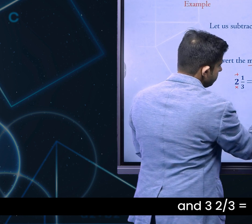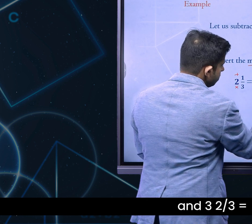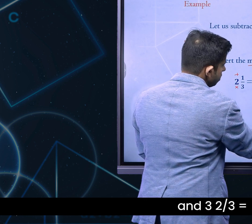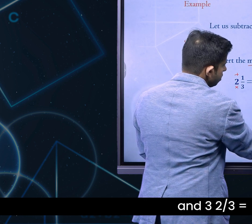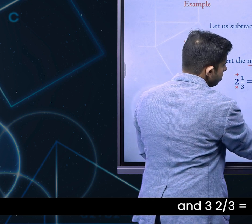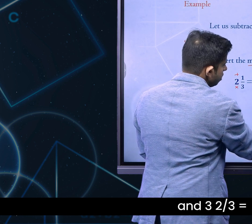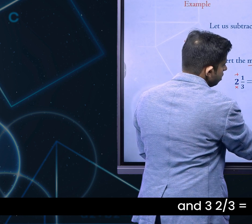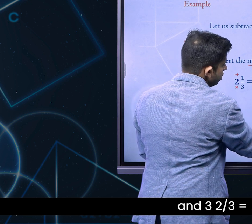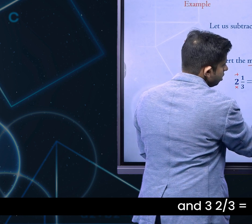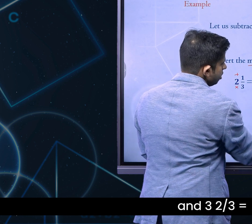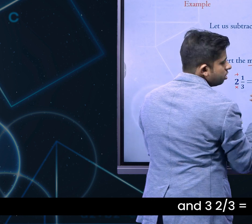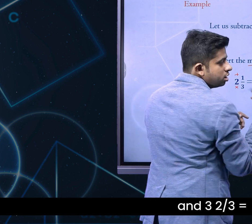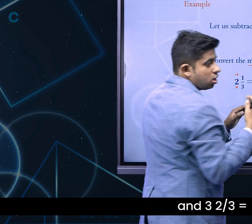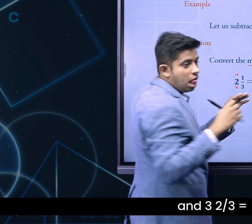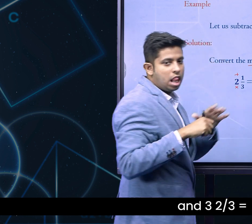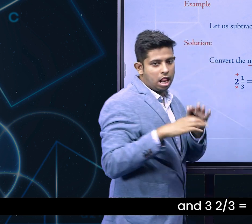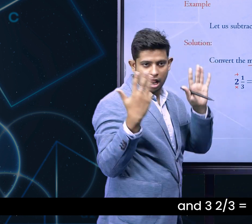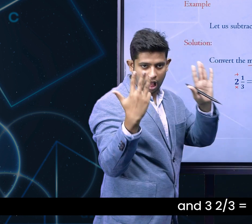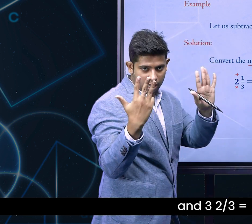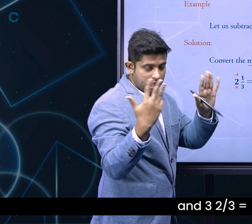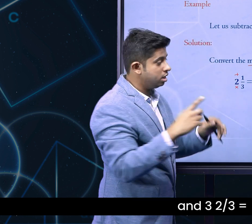And 3 by 3 is equal to 11 by 3.